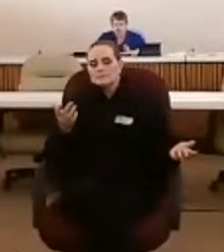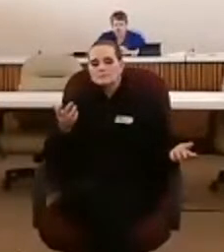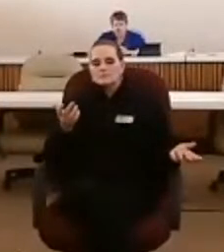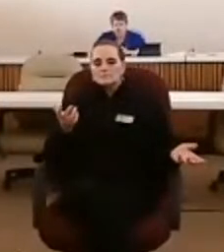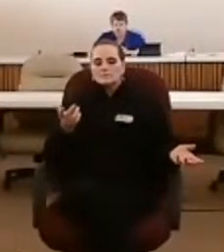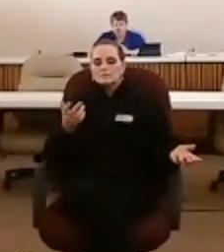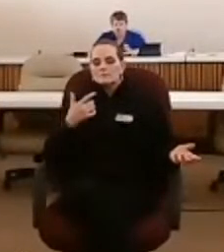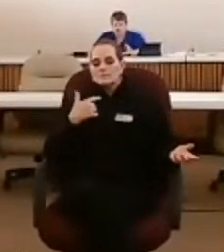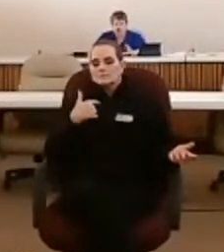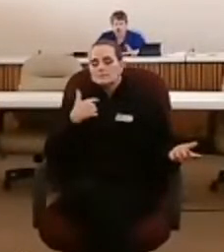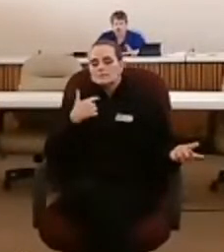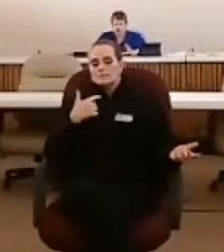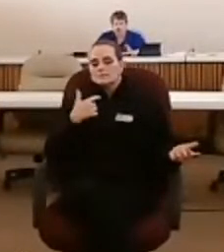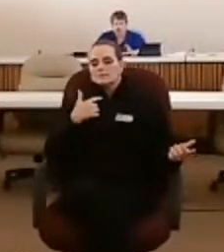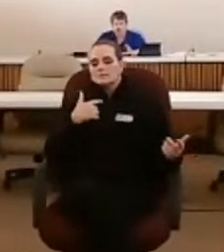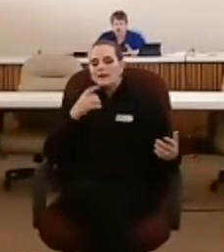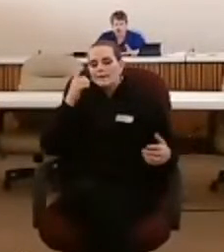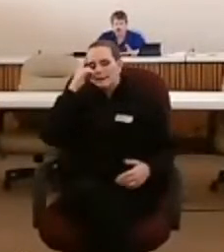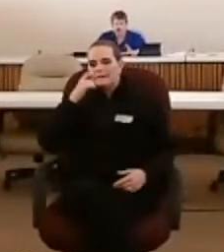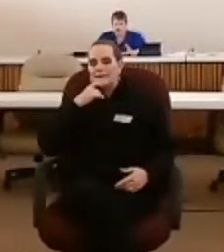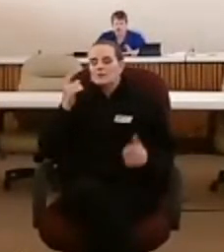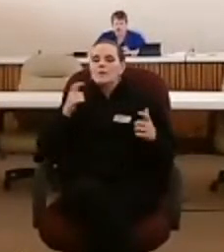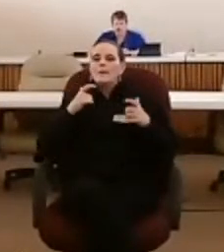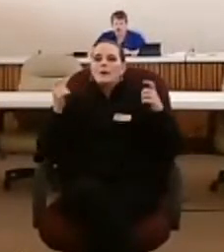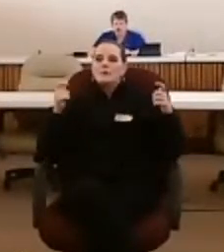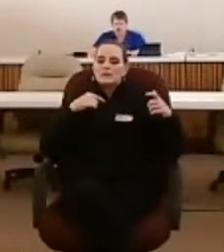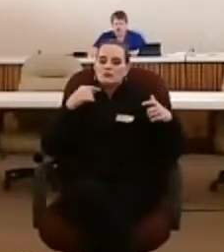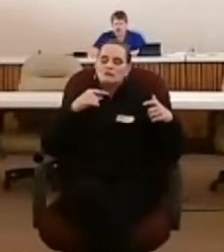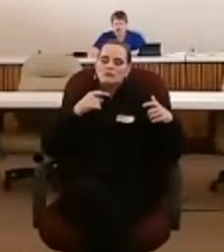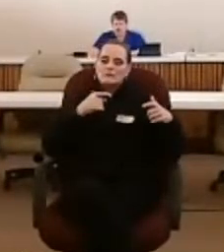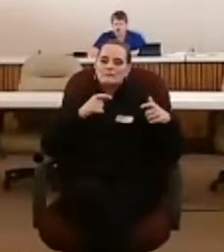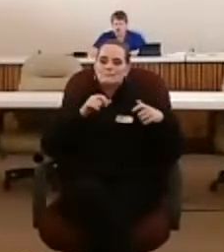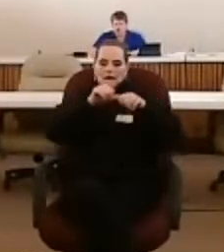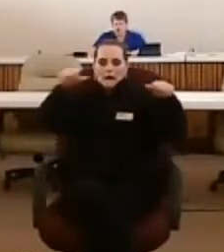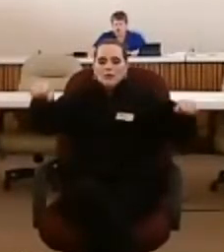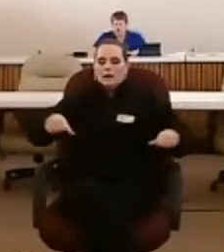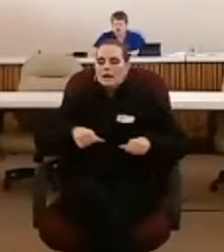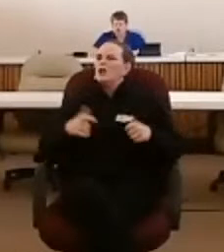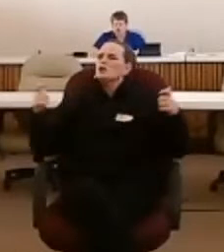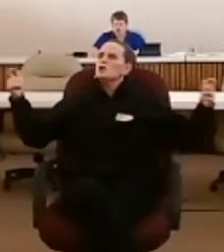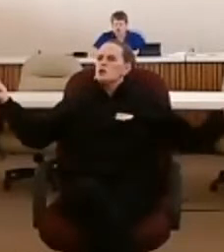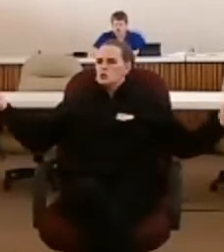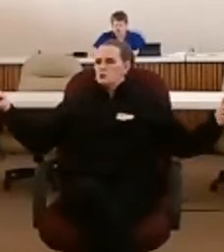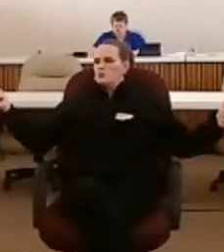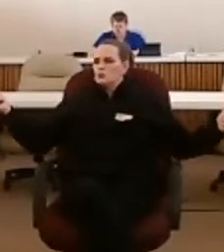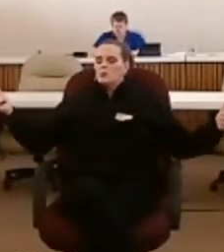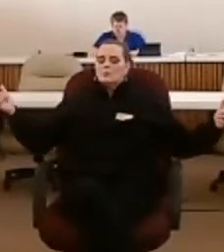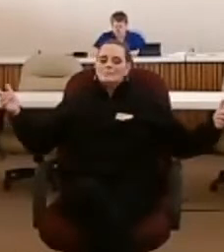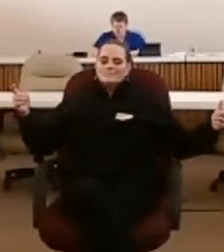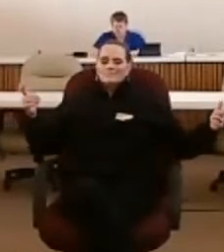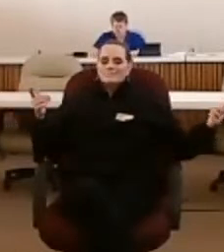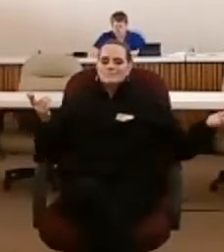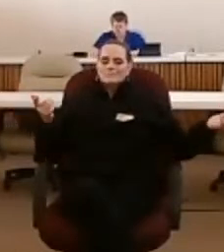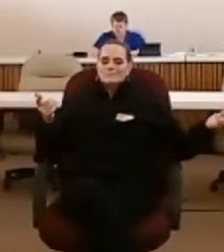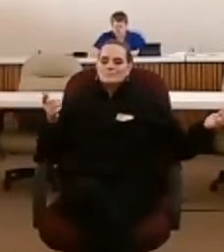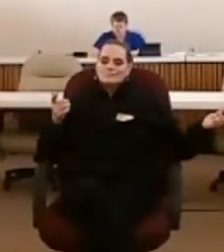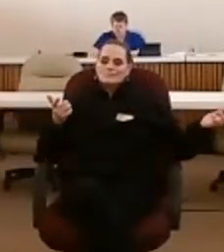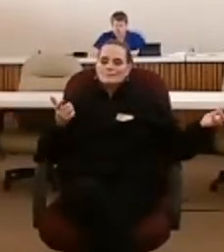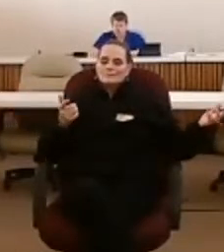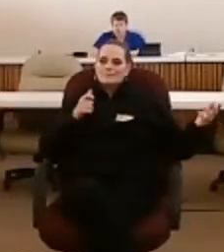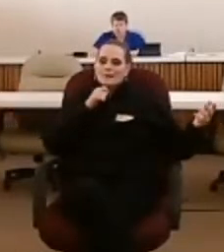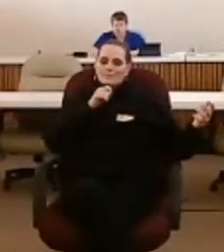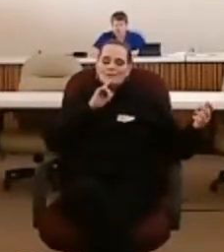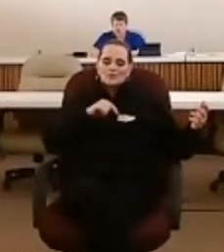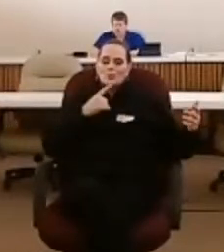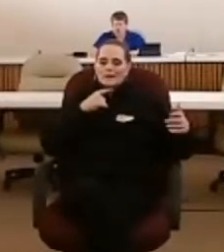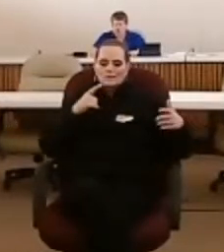yours, it's got a big green area that. It's a huge green area, and honestly, it doesn't really get mowed the way it should, so I don't know why you just